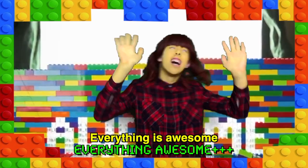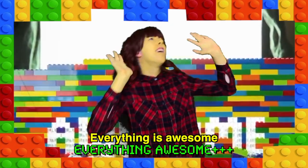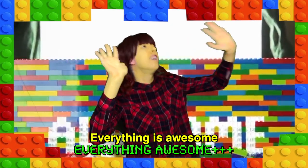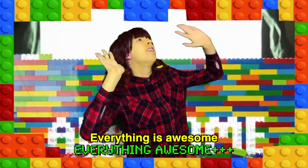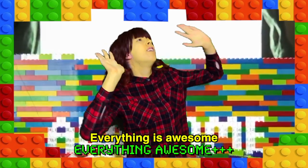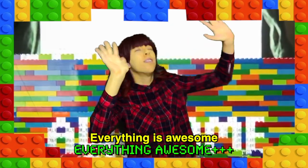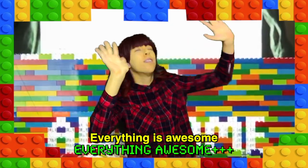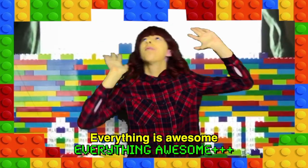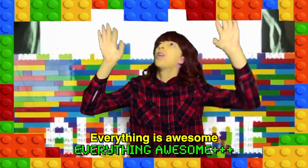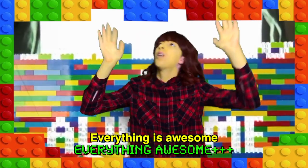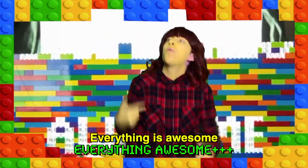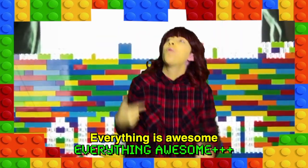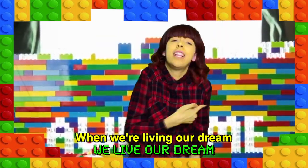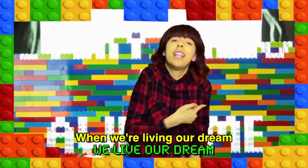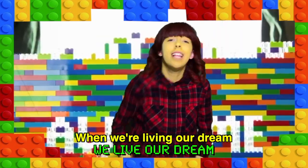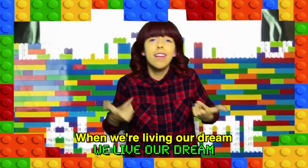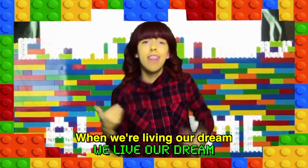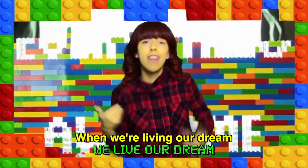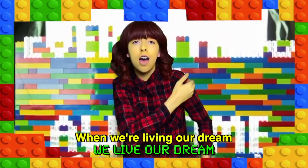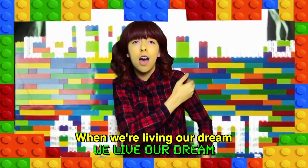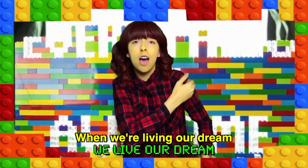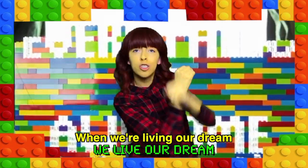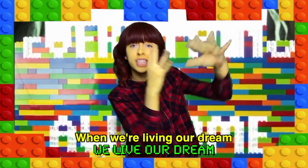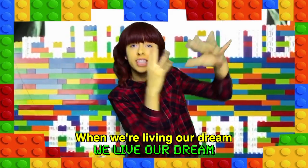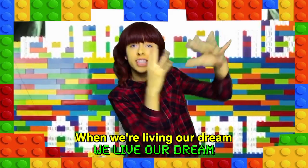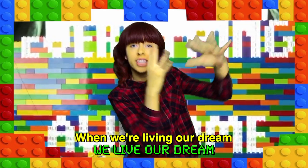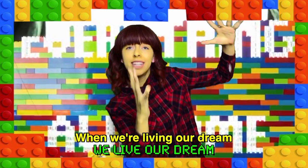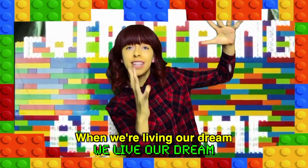awesome when you're living our dream